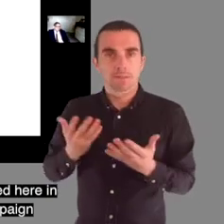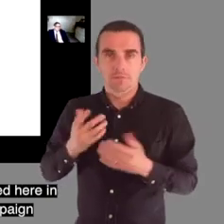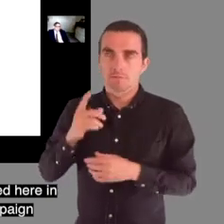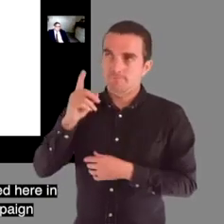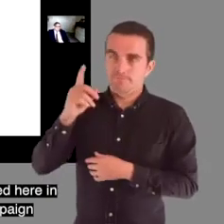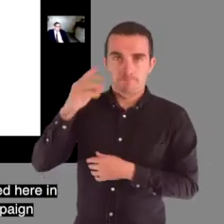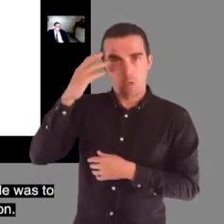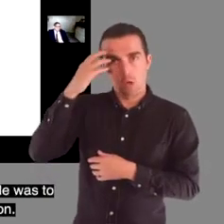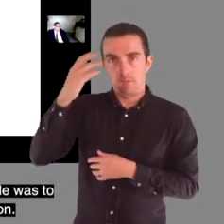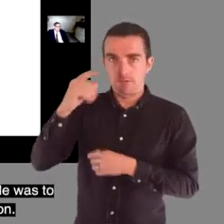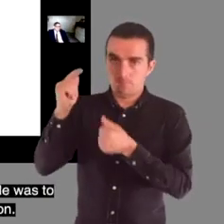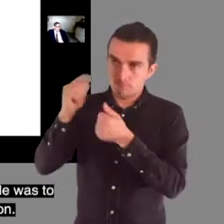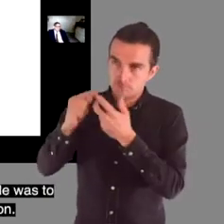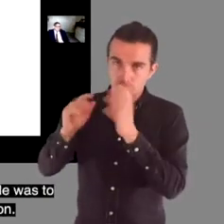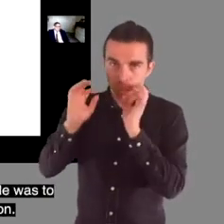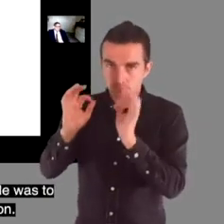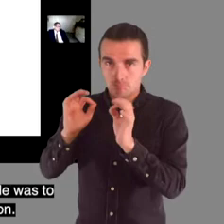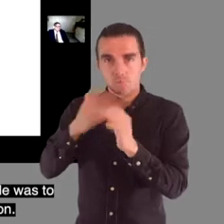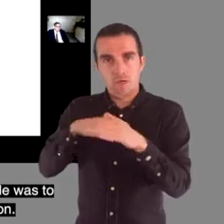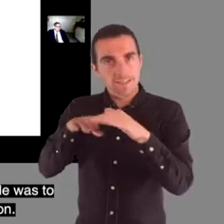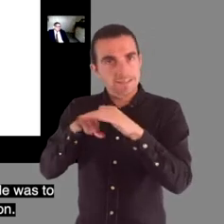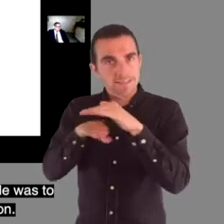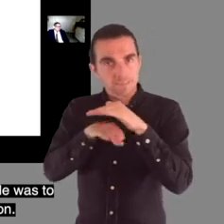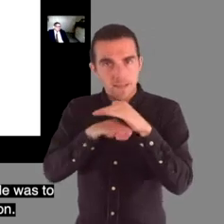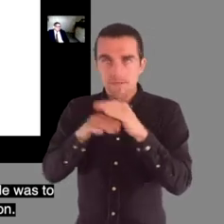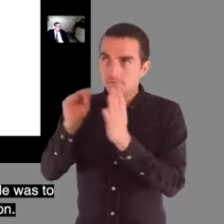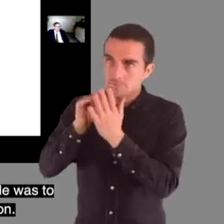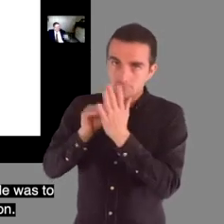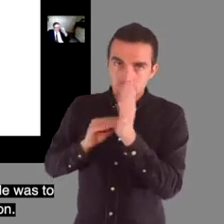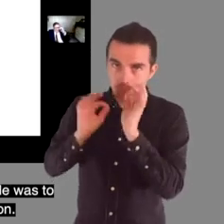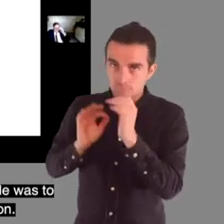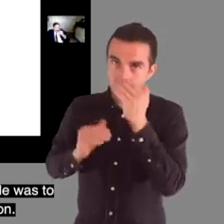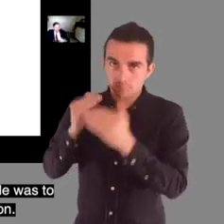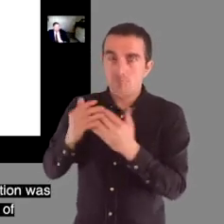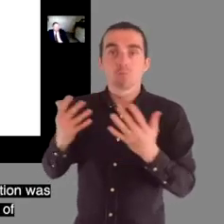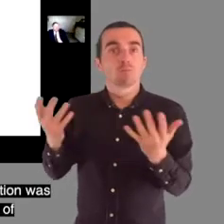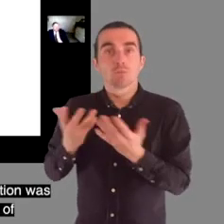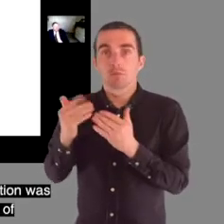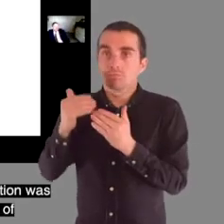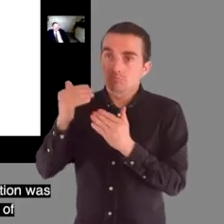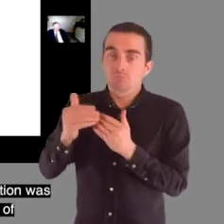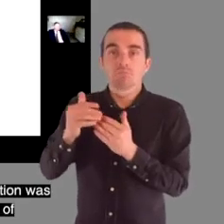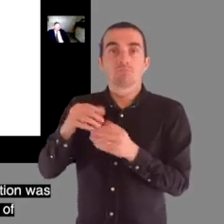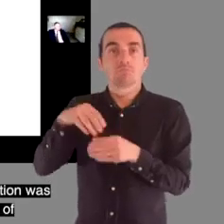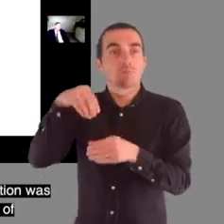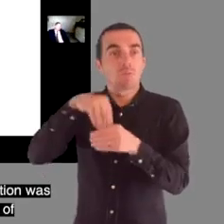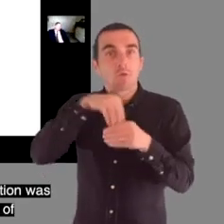key campaign promises that the government made was to enact accessibility legislation. So what happened